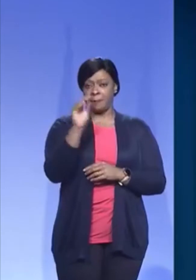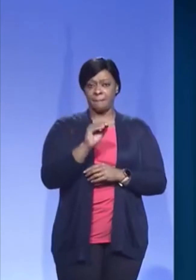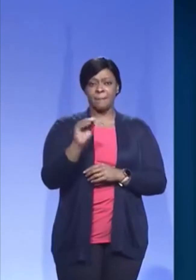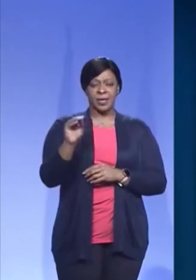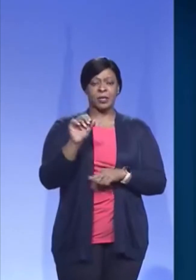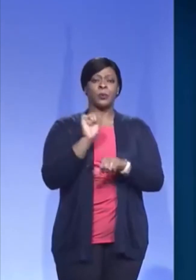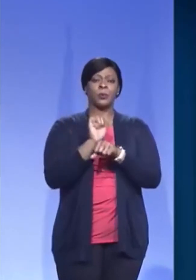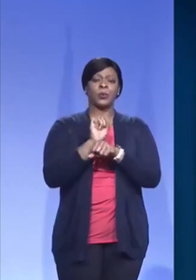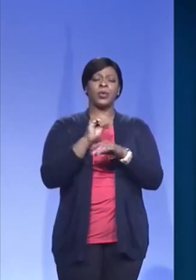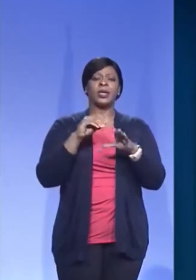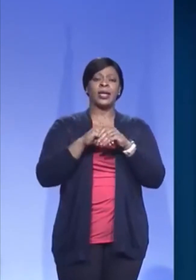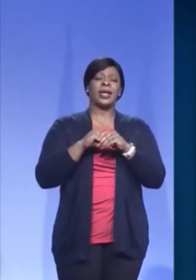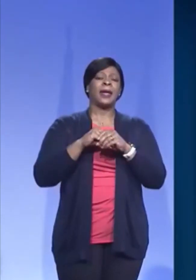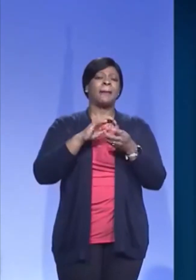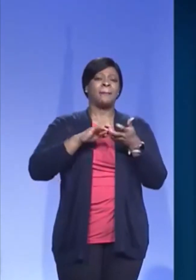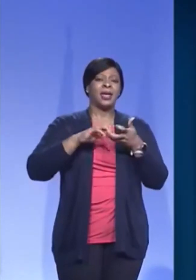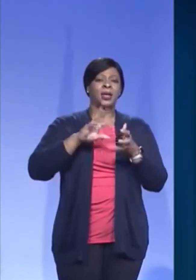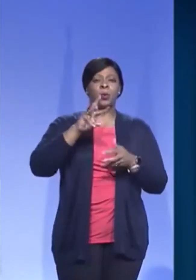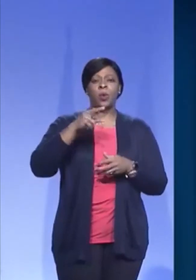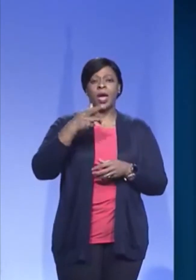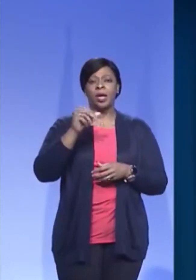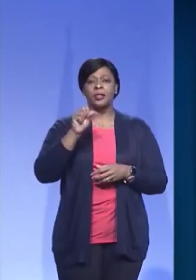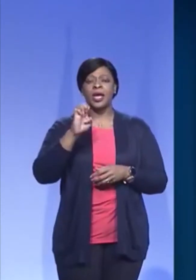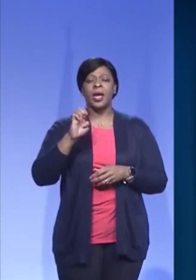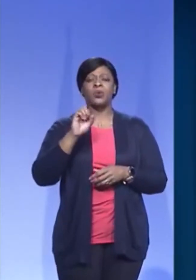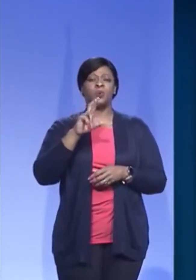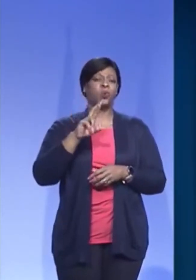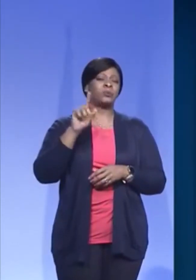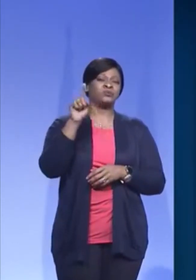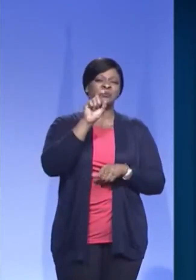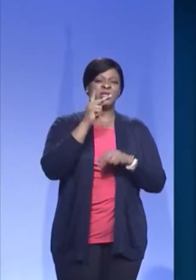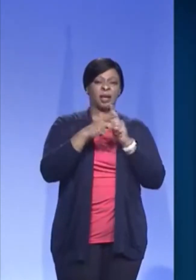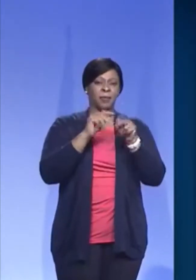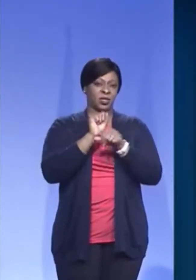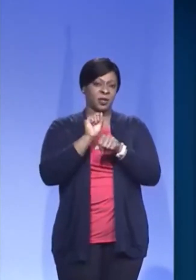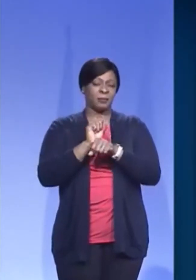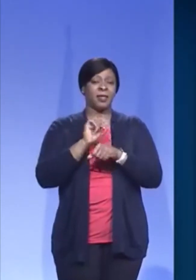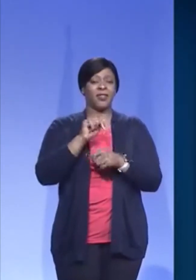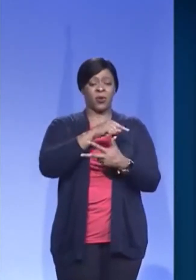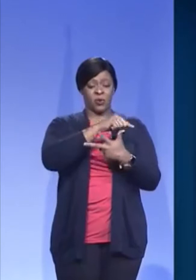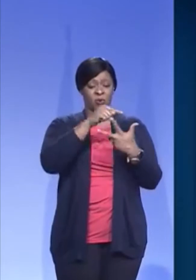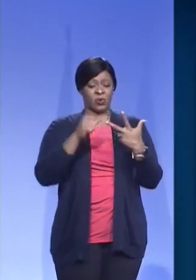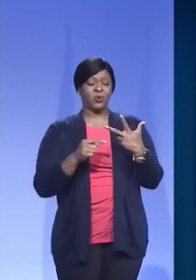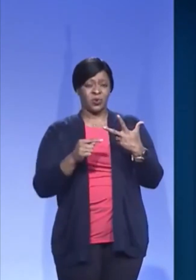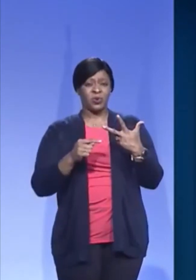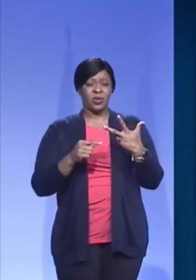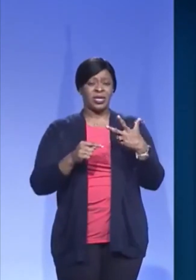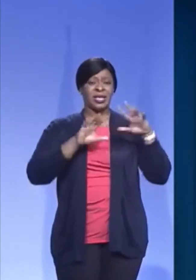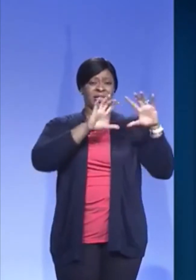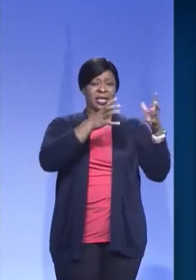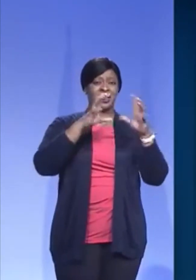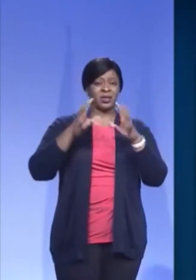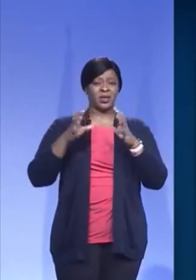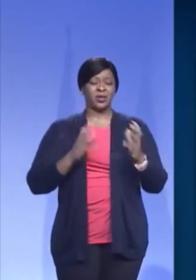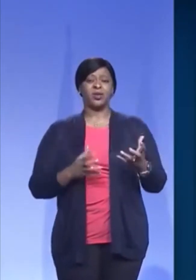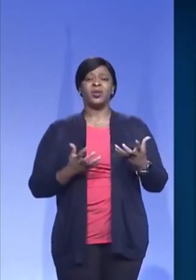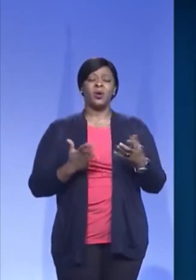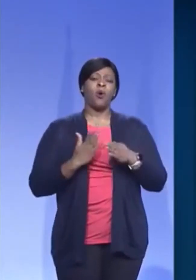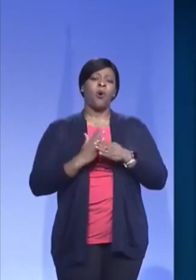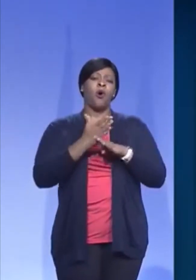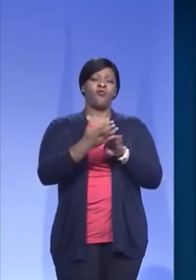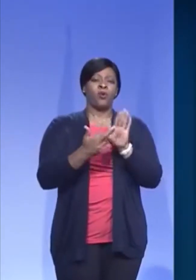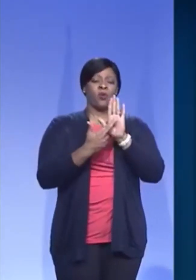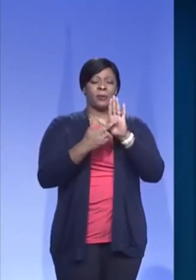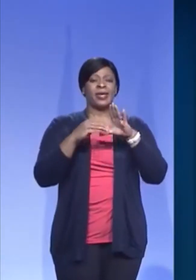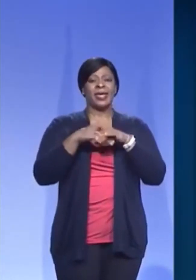have worked in manufacturing locations or warehouses. So those occupational sectors are overrepresented in